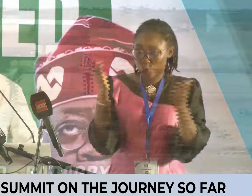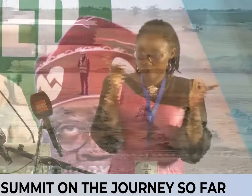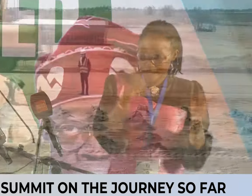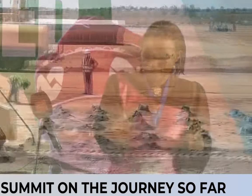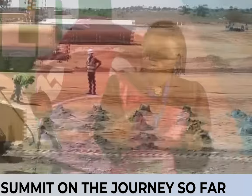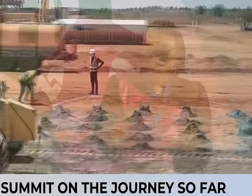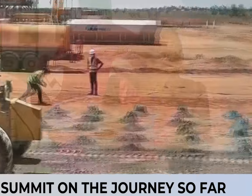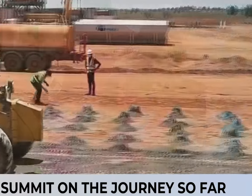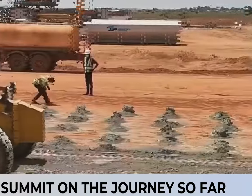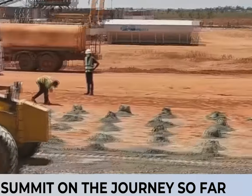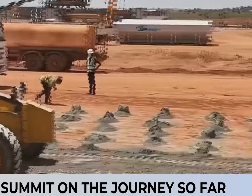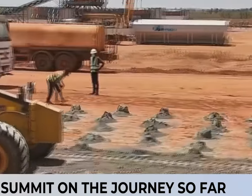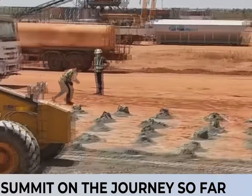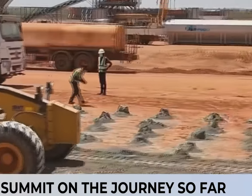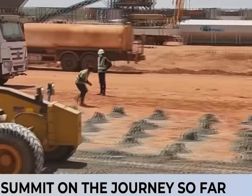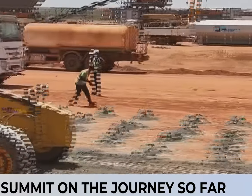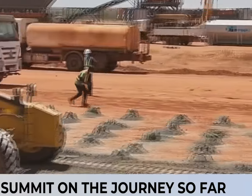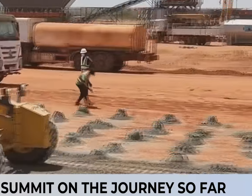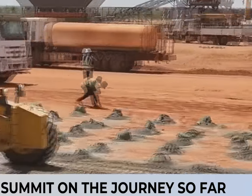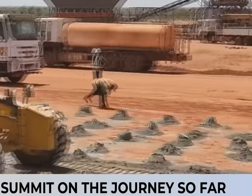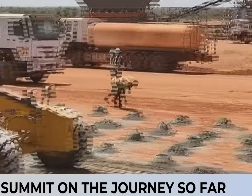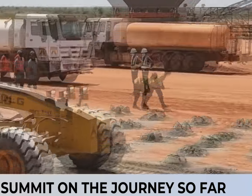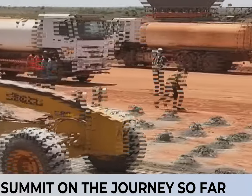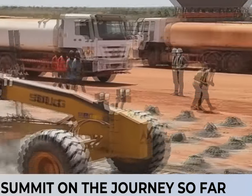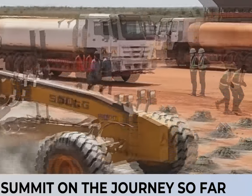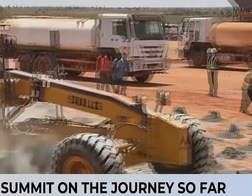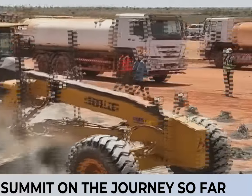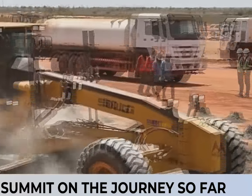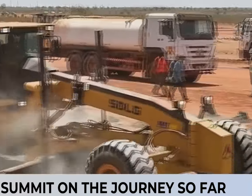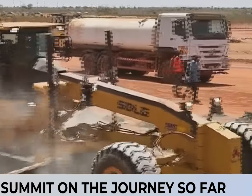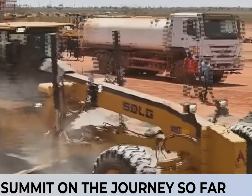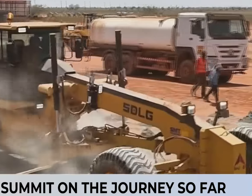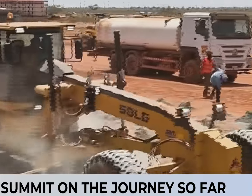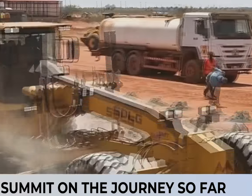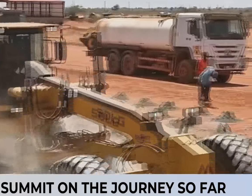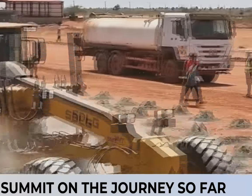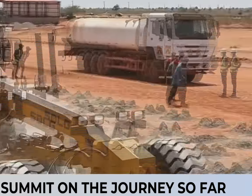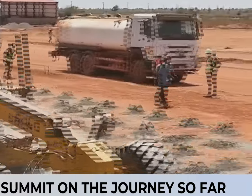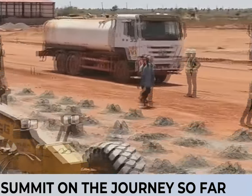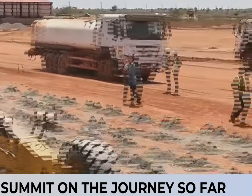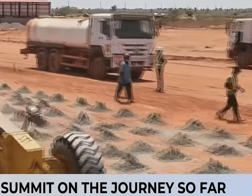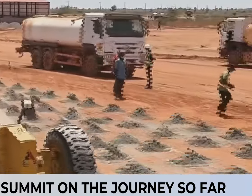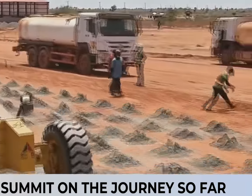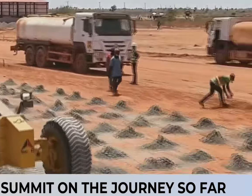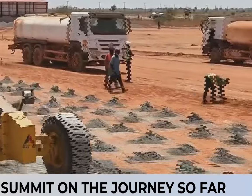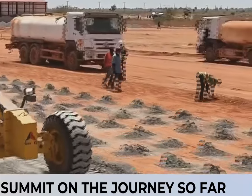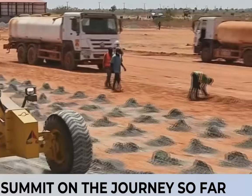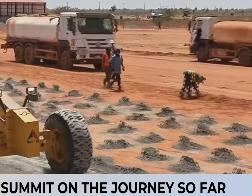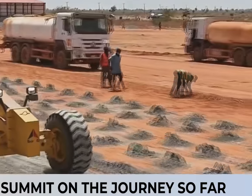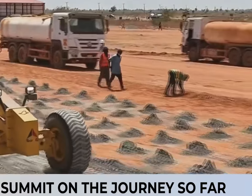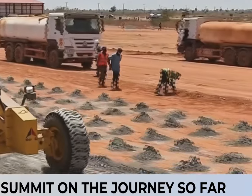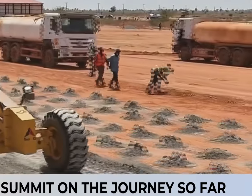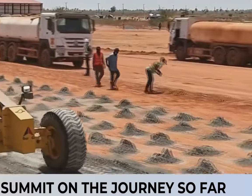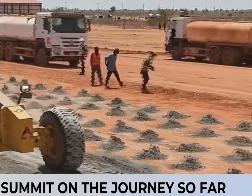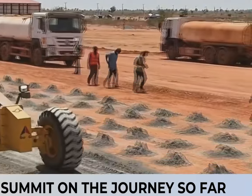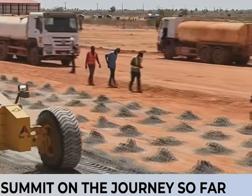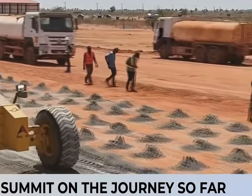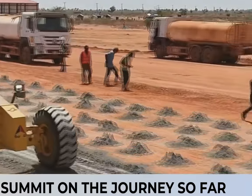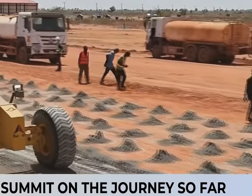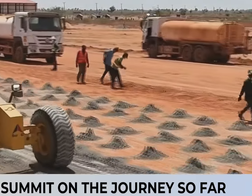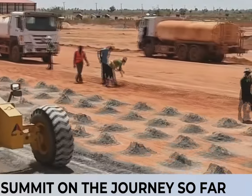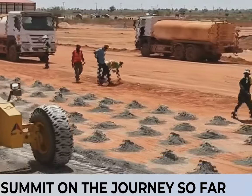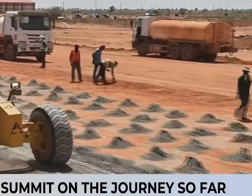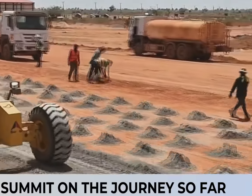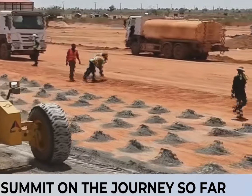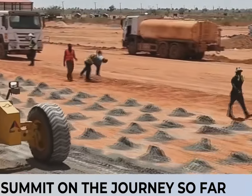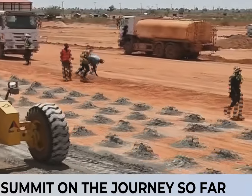Sokoto-Badagry. And that is a total of 1,068 kilometers. And you insisted that it has to be constructed